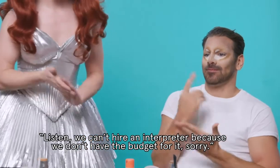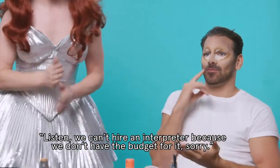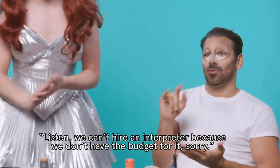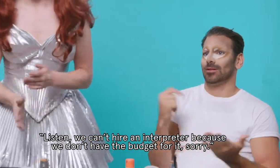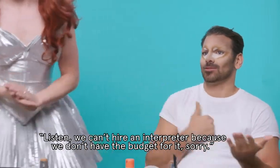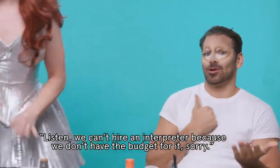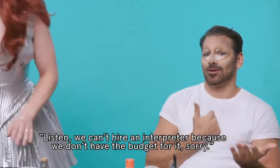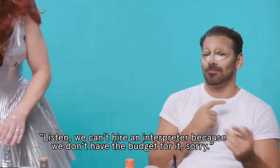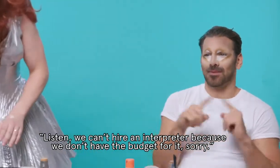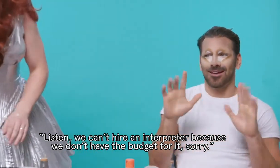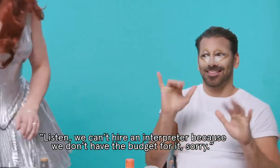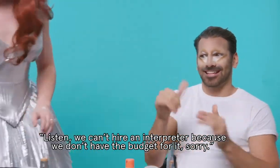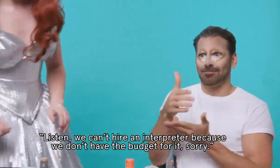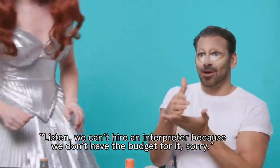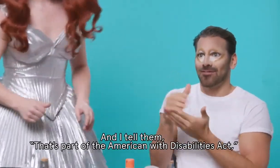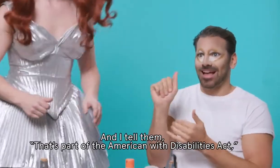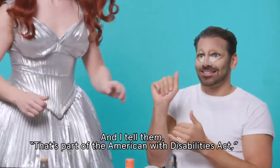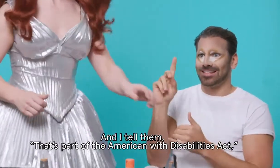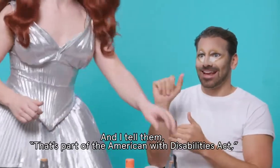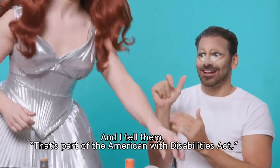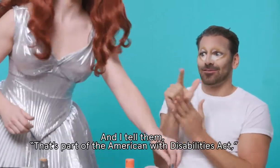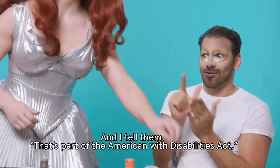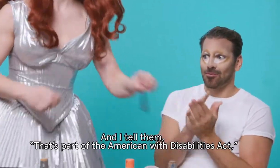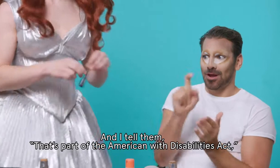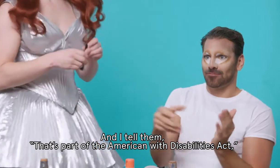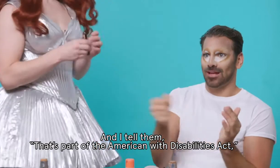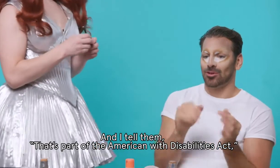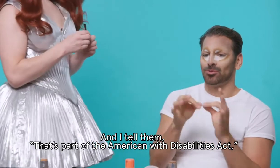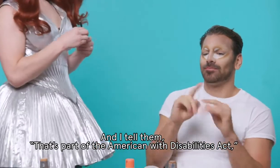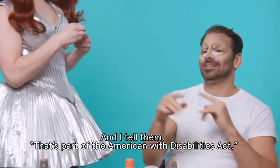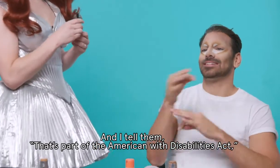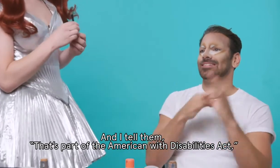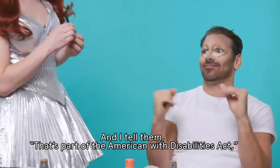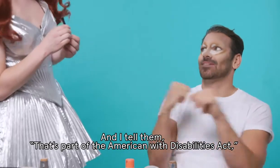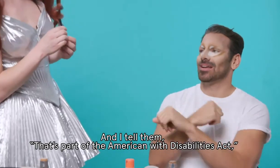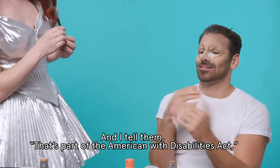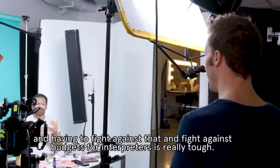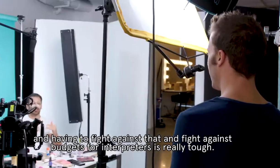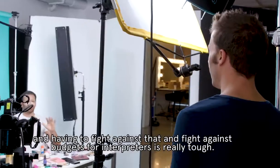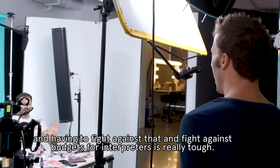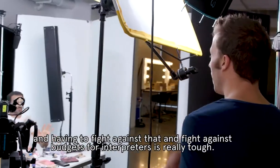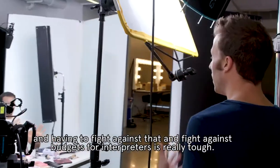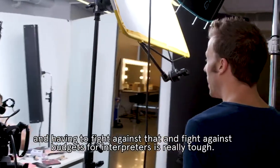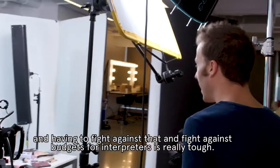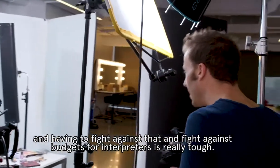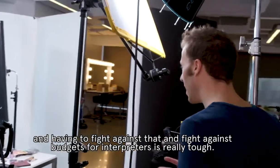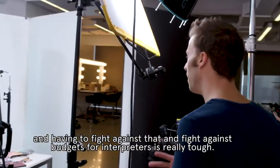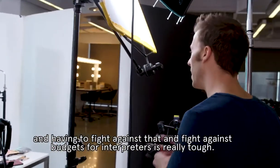an interpreter because we don't have the budget for it, sorry. And I tell them, I'm like, that's part of the American with Disabilities Act, right? And having to fight against that and fight